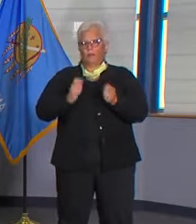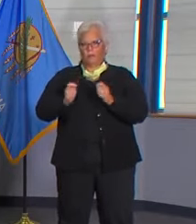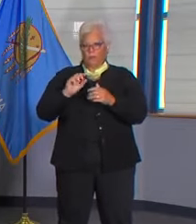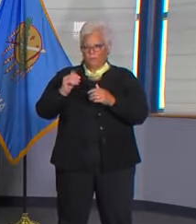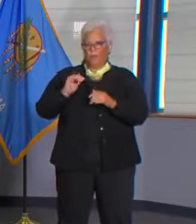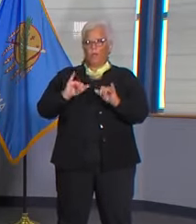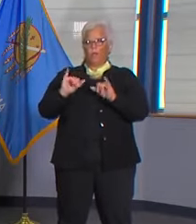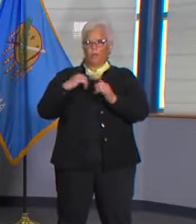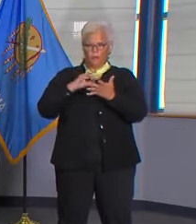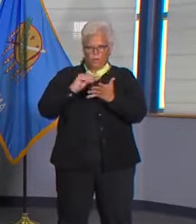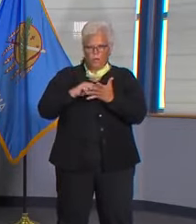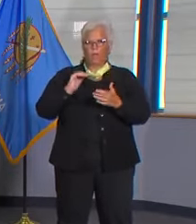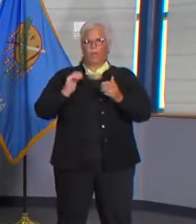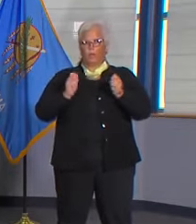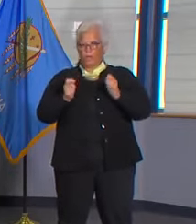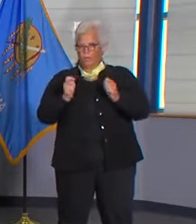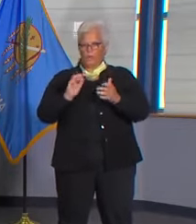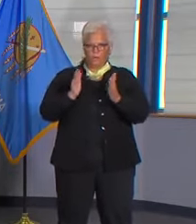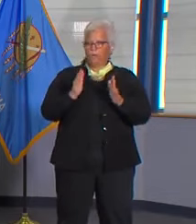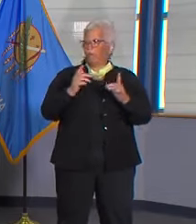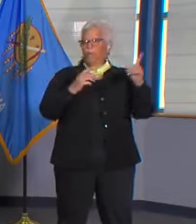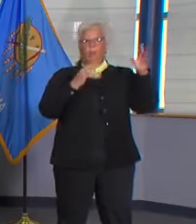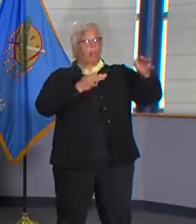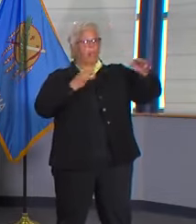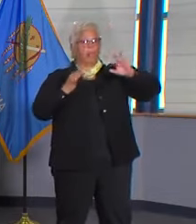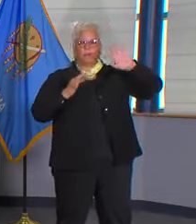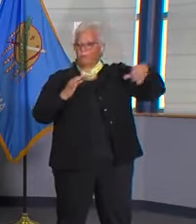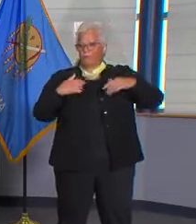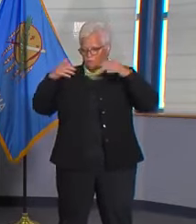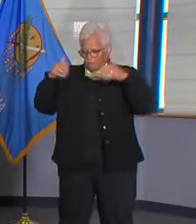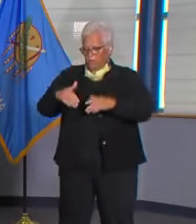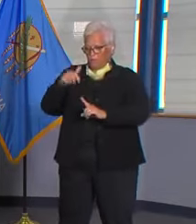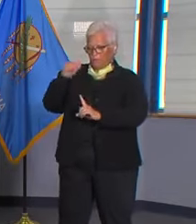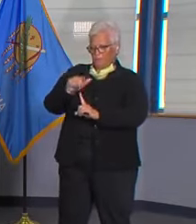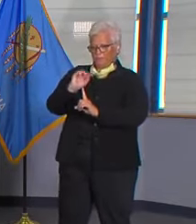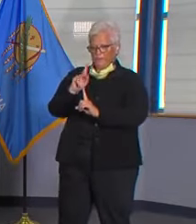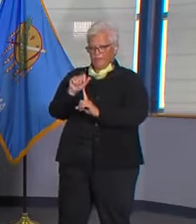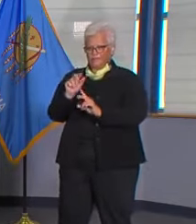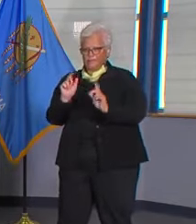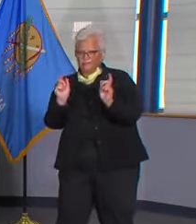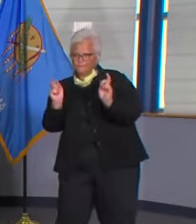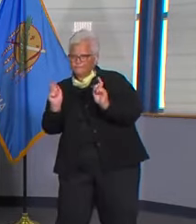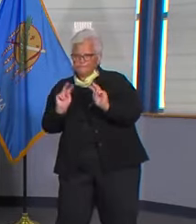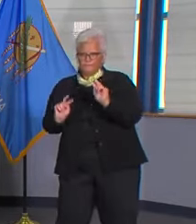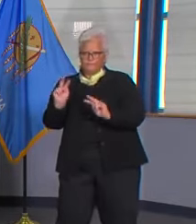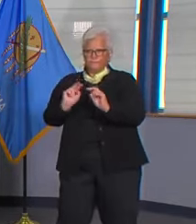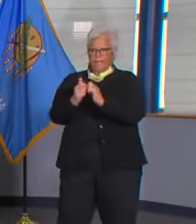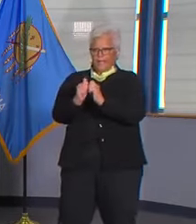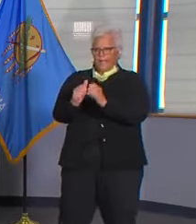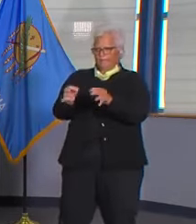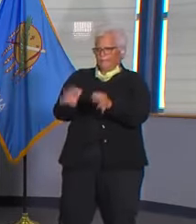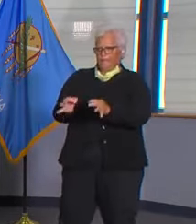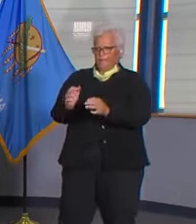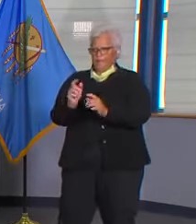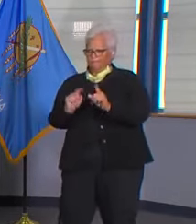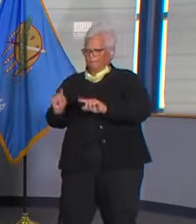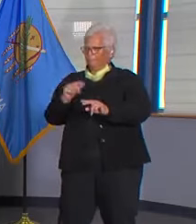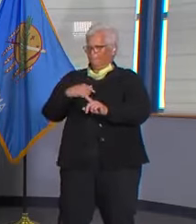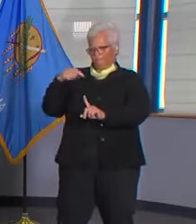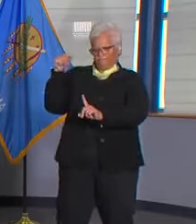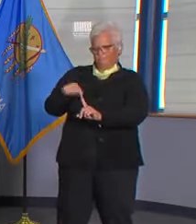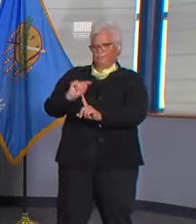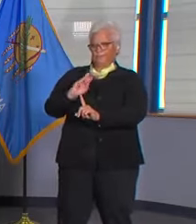to be focused on doing it here in Tulsa, working with the health department and with our healthcare system to manage it to the best of our ability here in